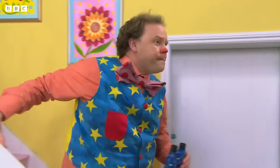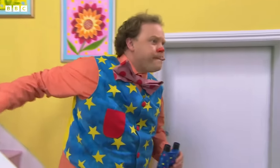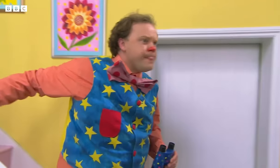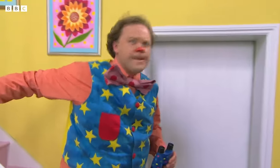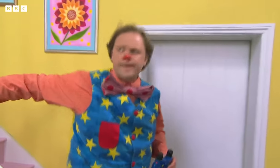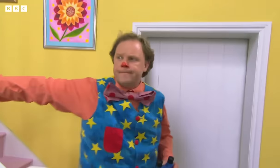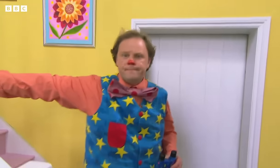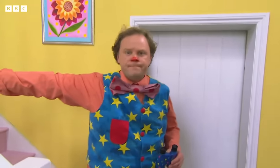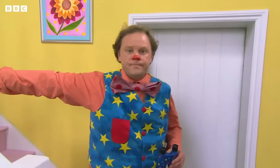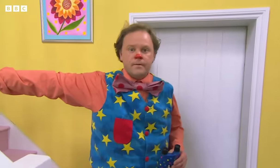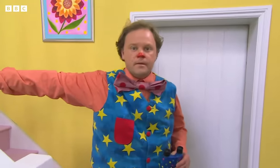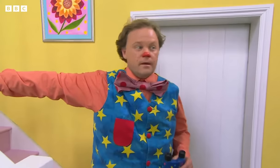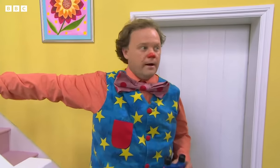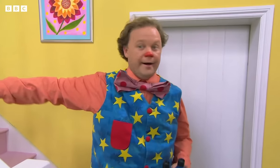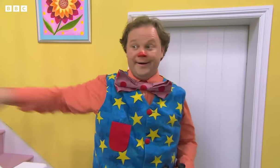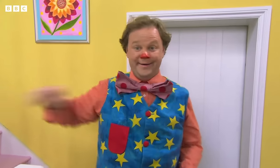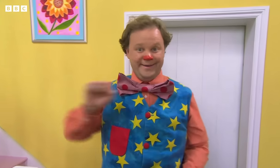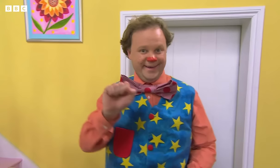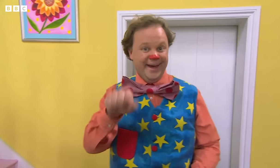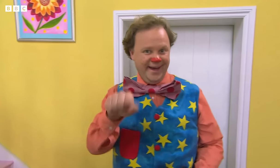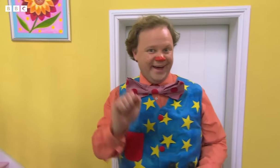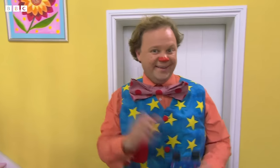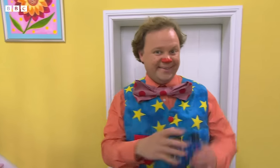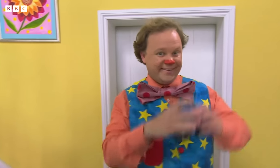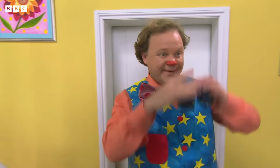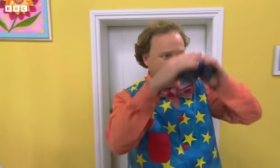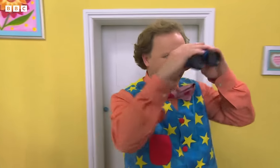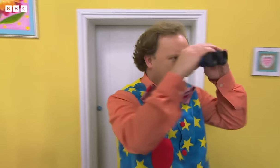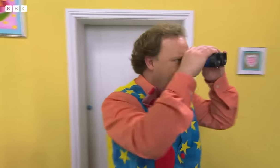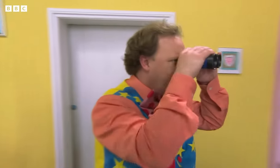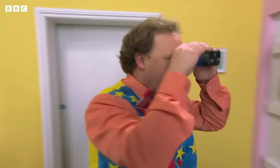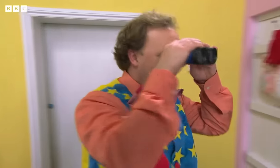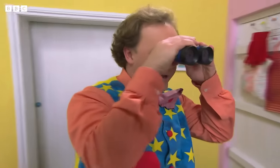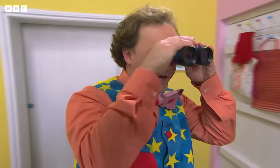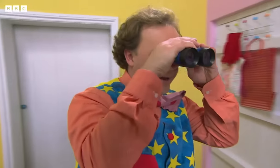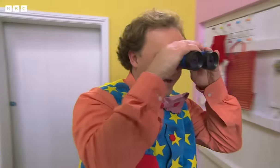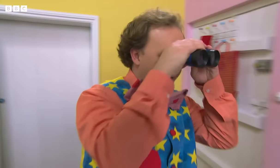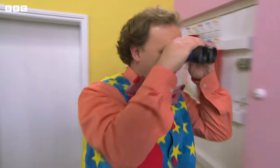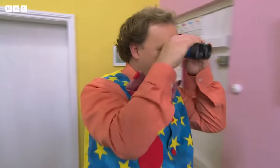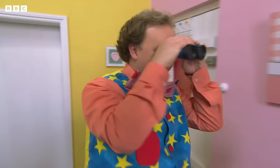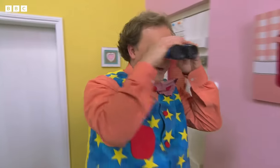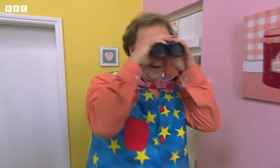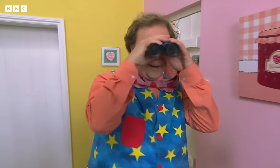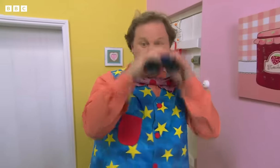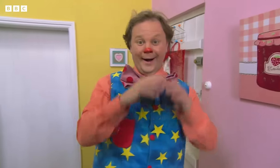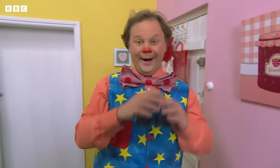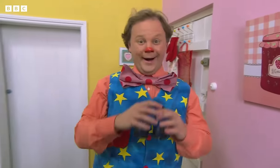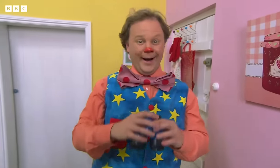house, Mr Tumble, are there? Yes! What kind of animals? Elephants?